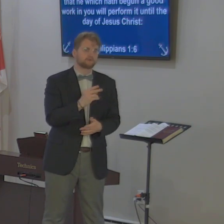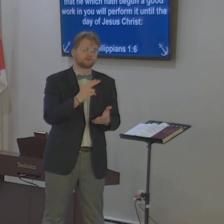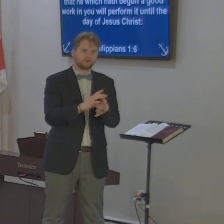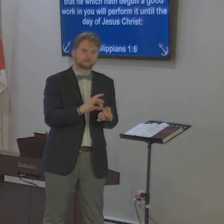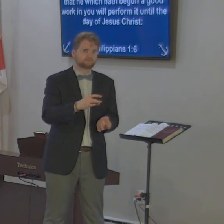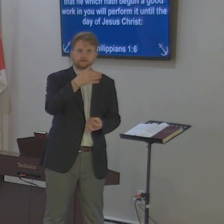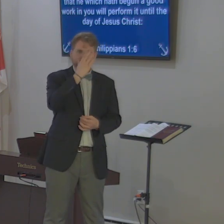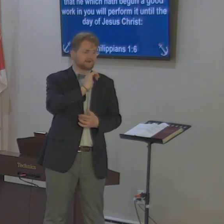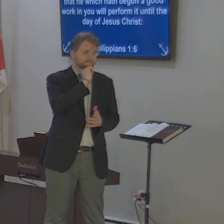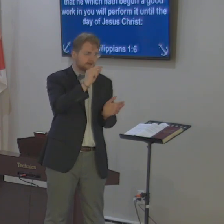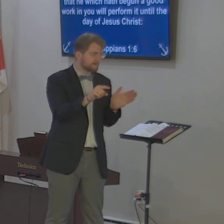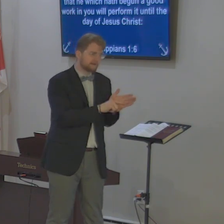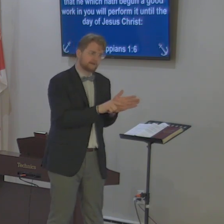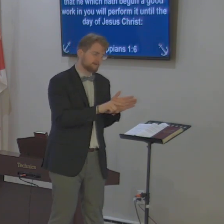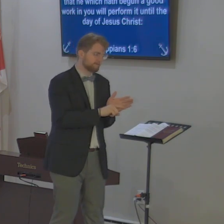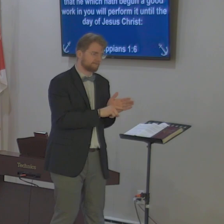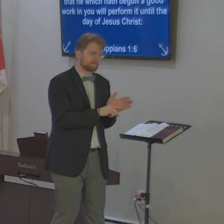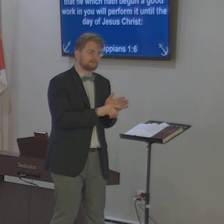not negative.